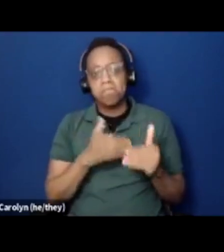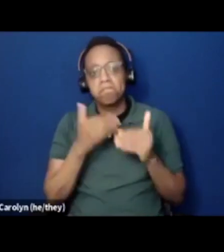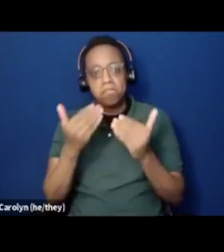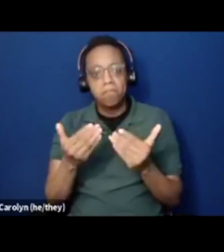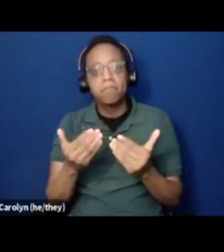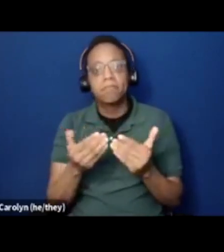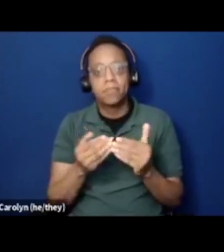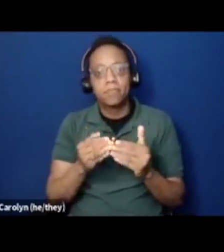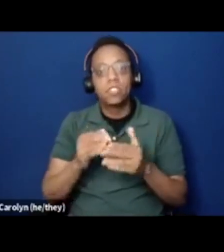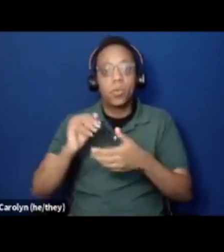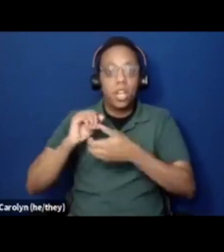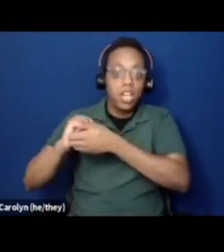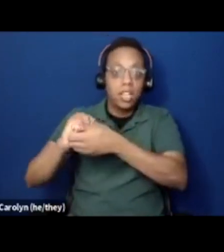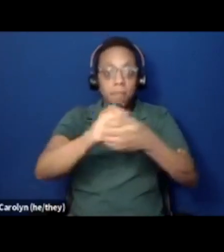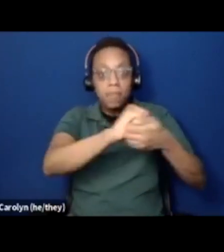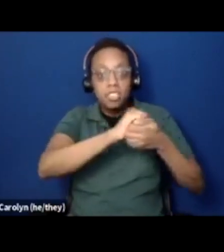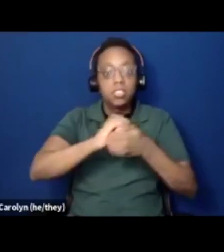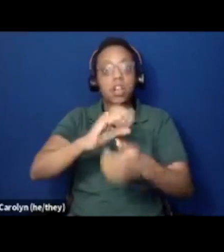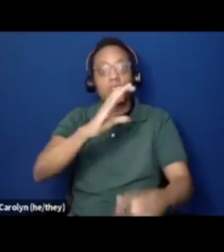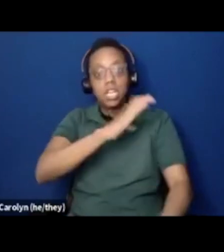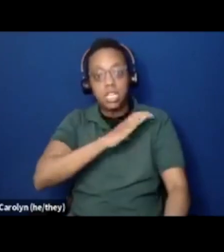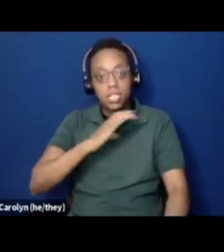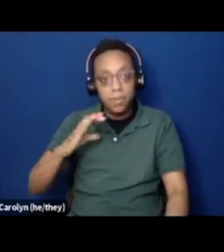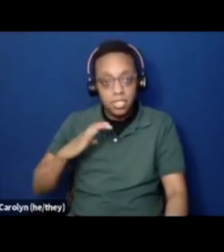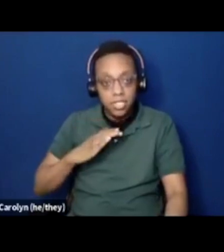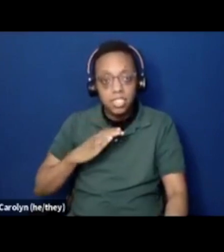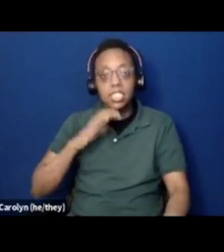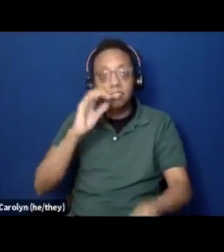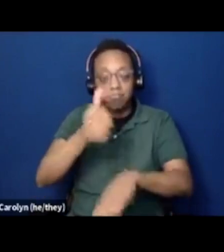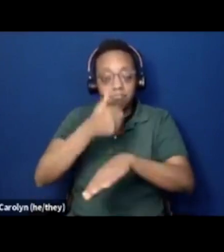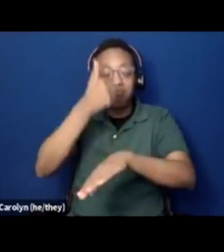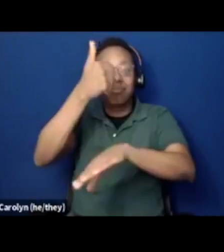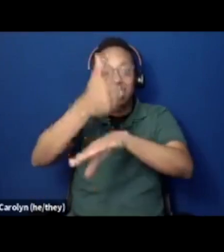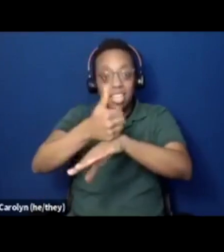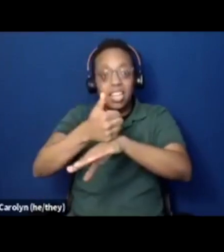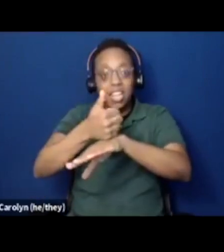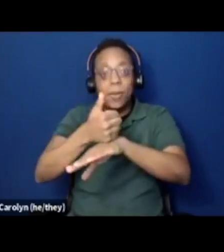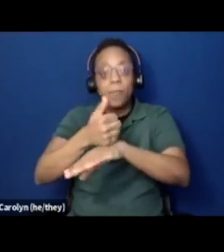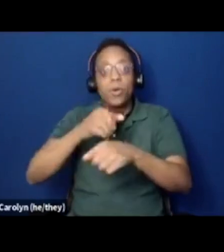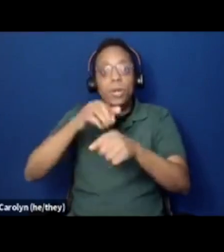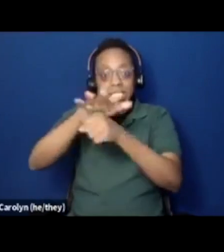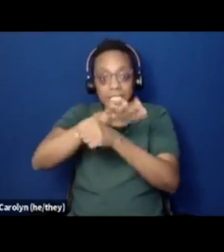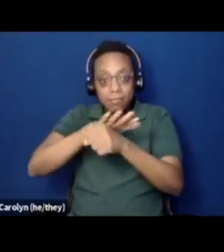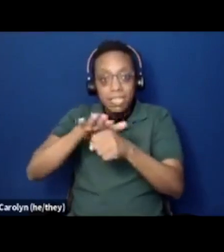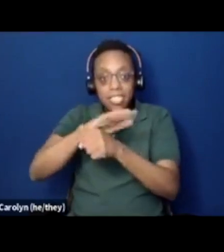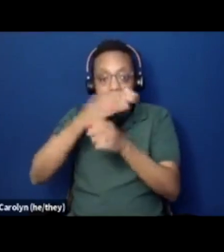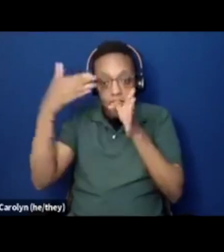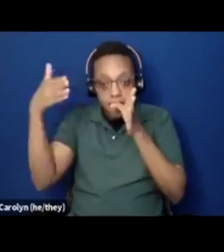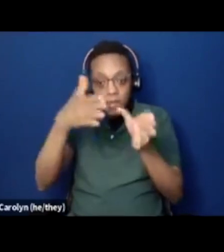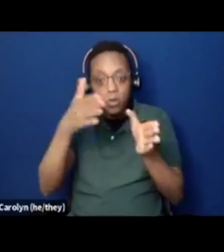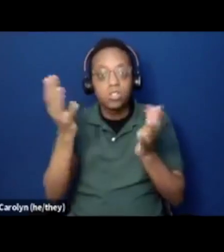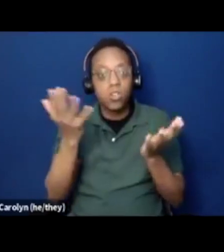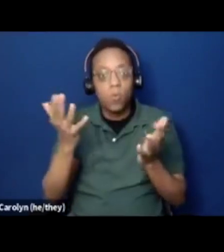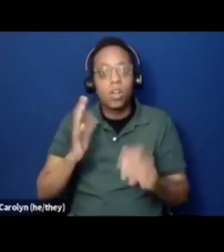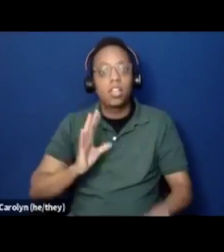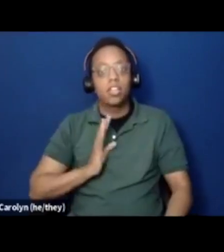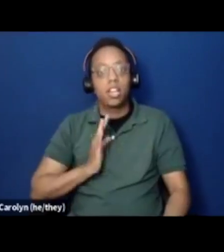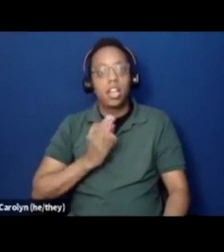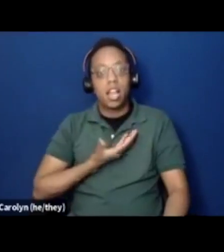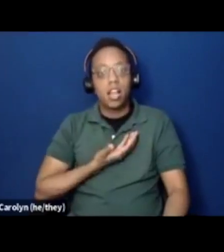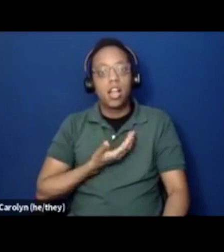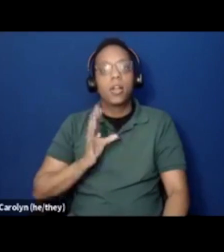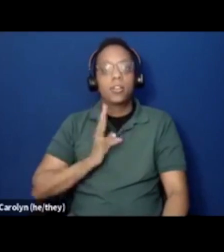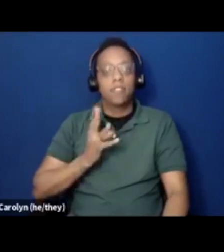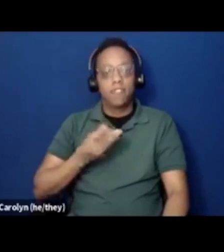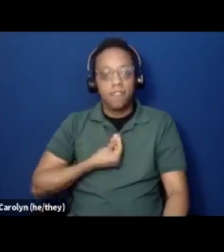coalitions, creating commissions, creating spaces that are centered around the experiences and voices of those most affected.